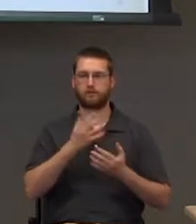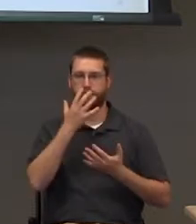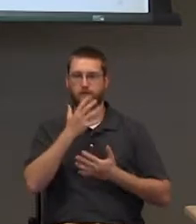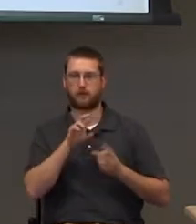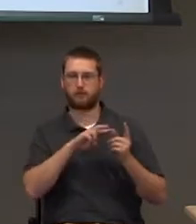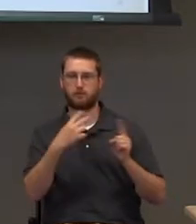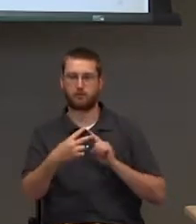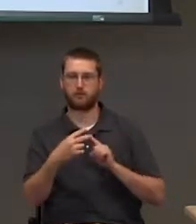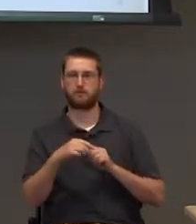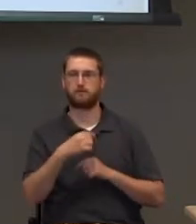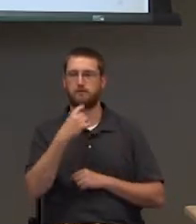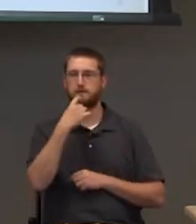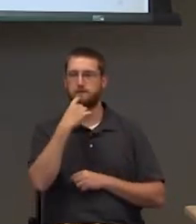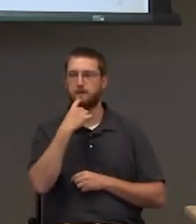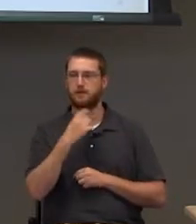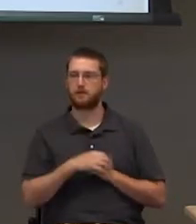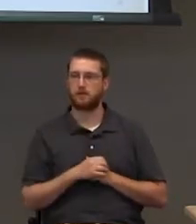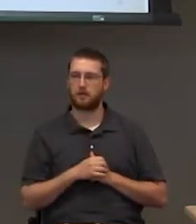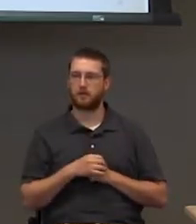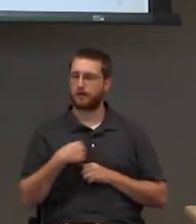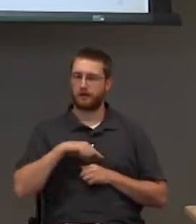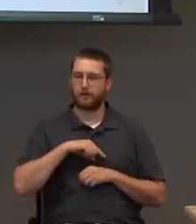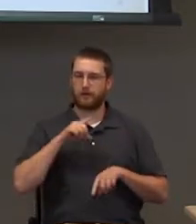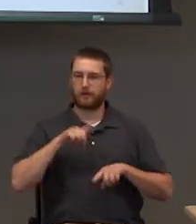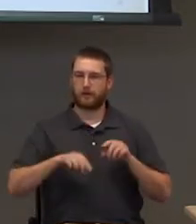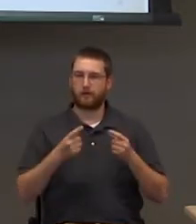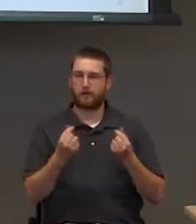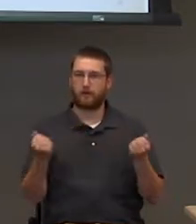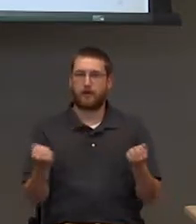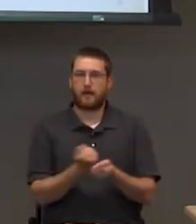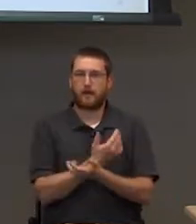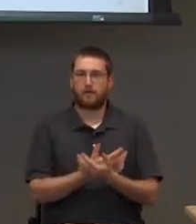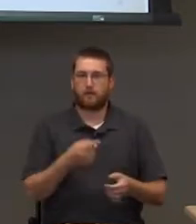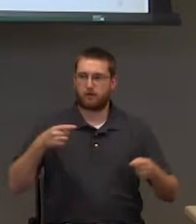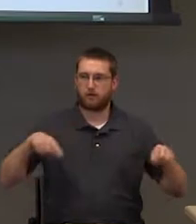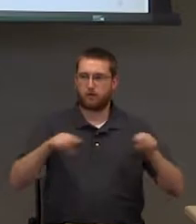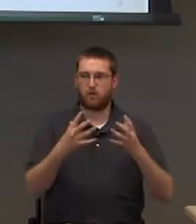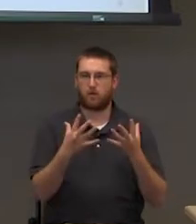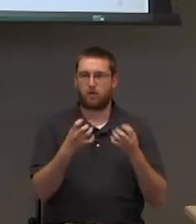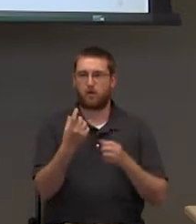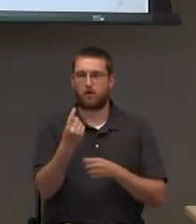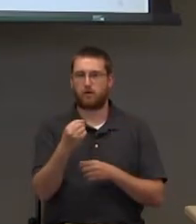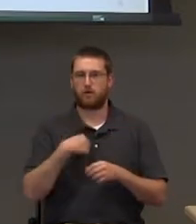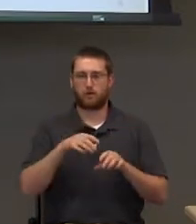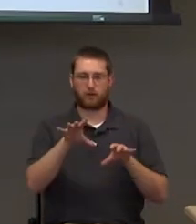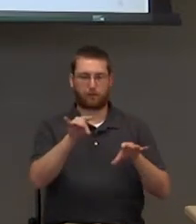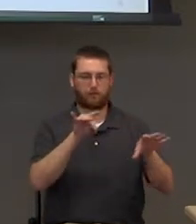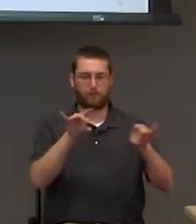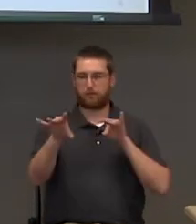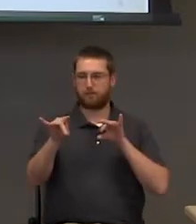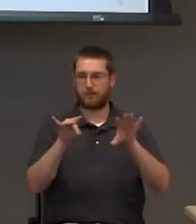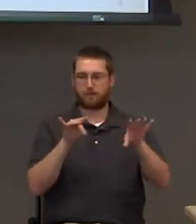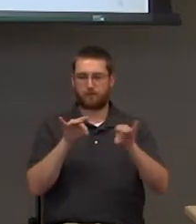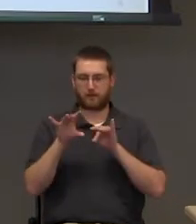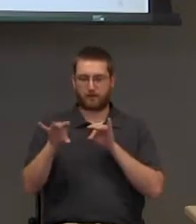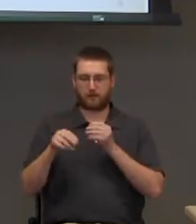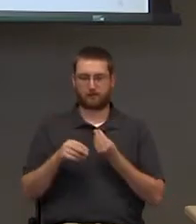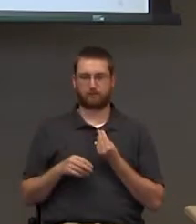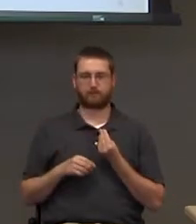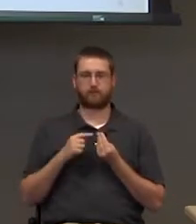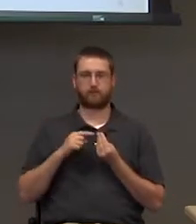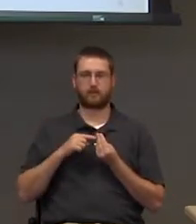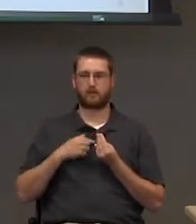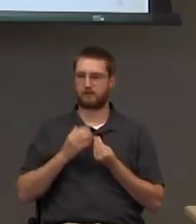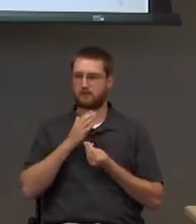perspective, is telling that we're not going to be able to do everything that everybody wants. And we're going to have to be able to pick and choose and be okay with the fact that